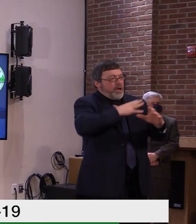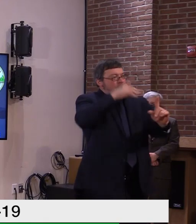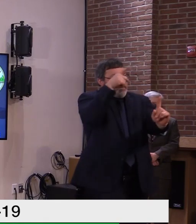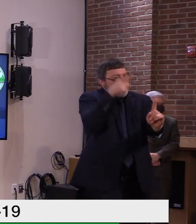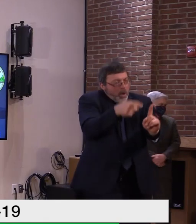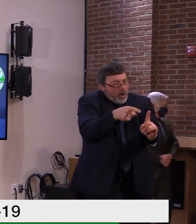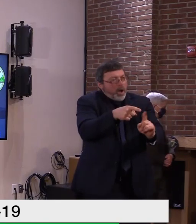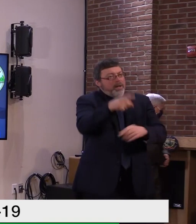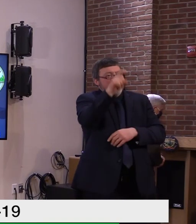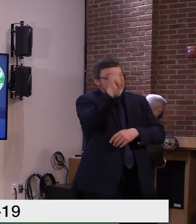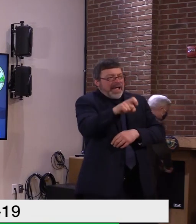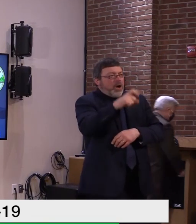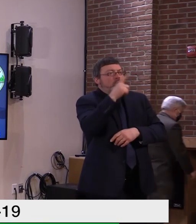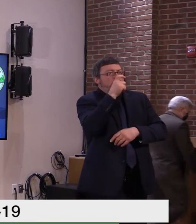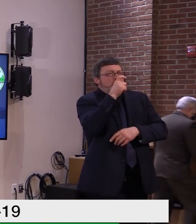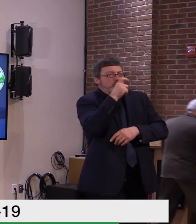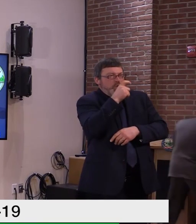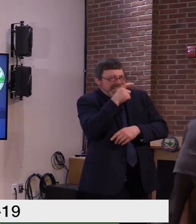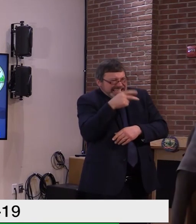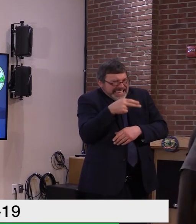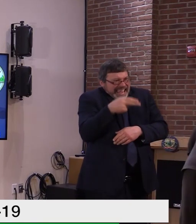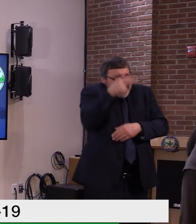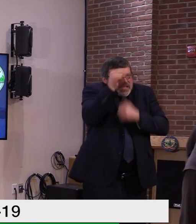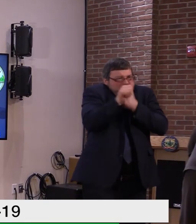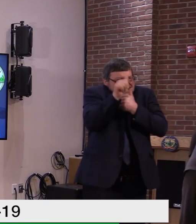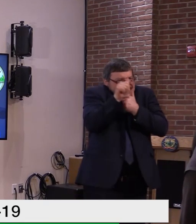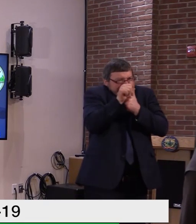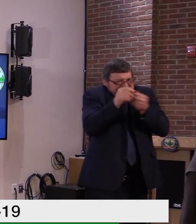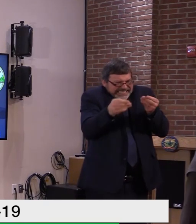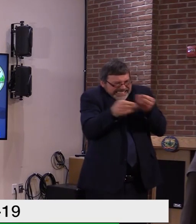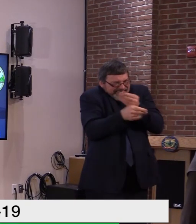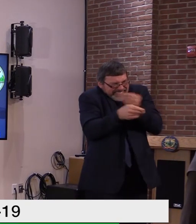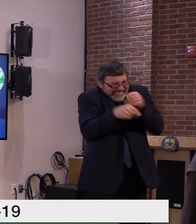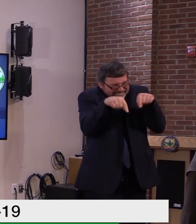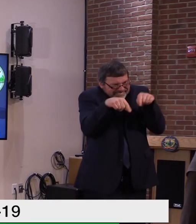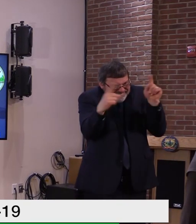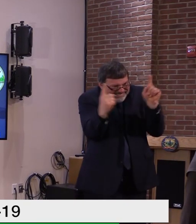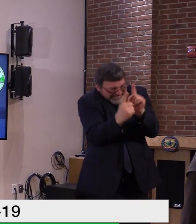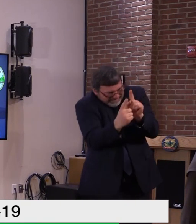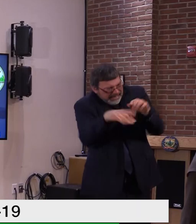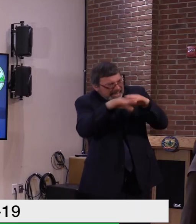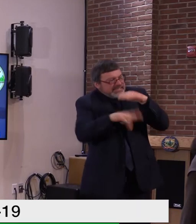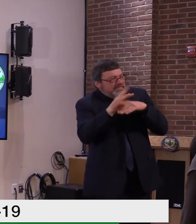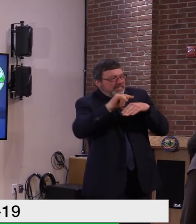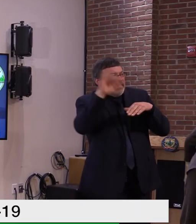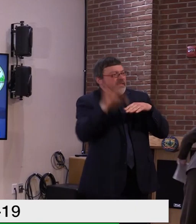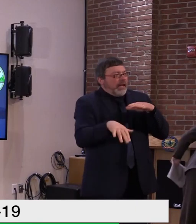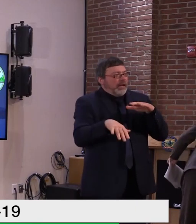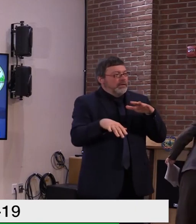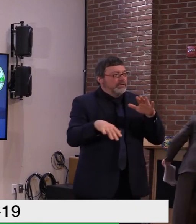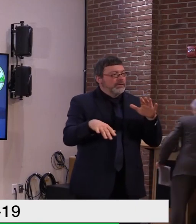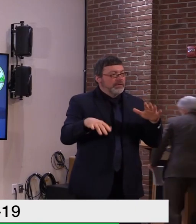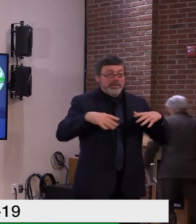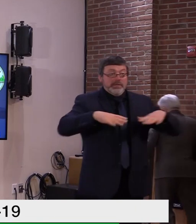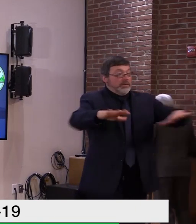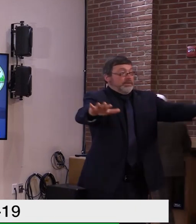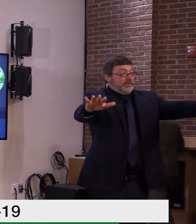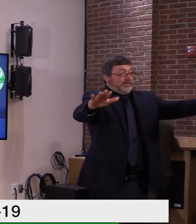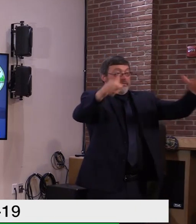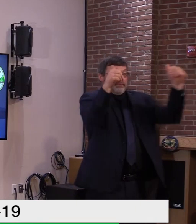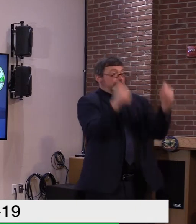Okay. All right. Okay. Thank you very much. And again, I hope everyone has a very, very safe